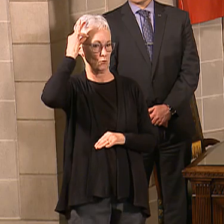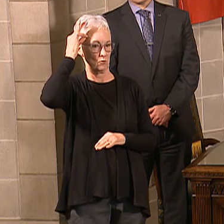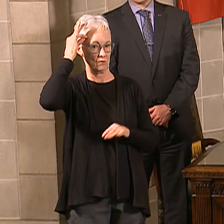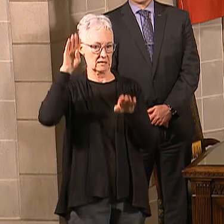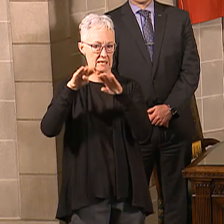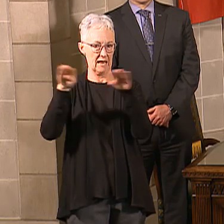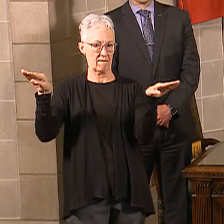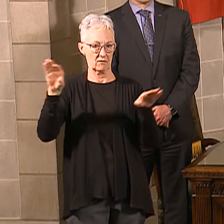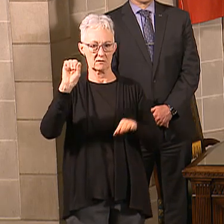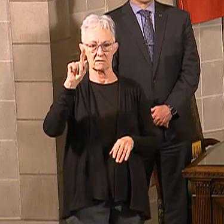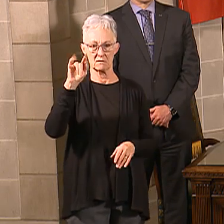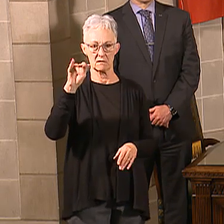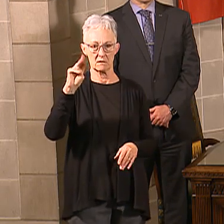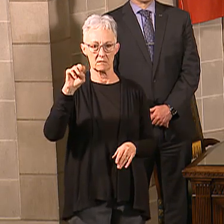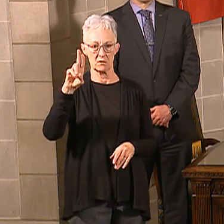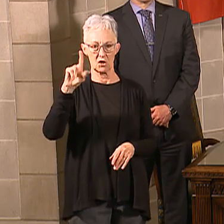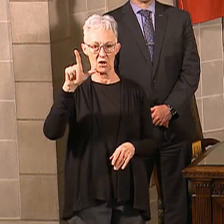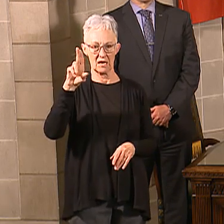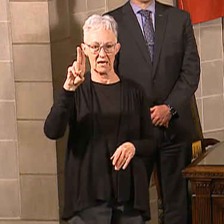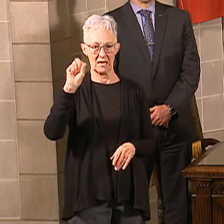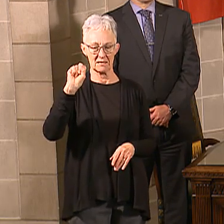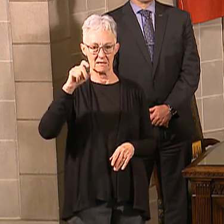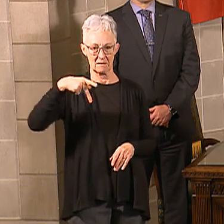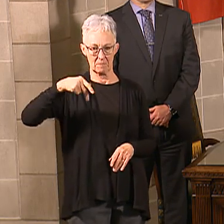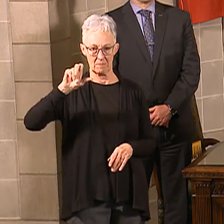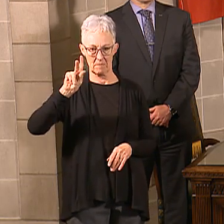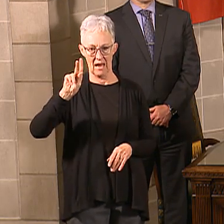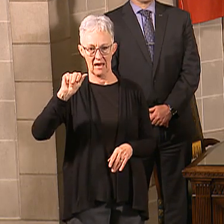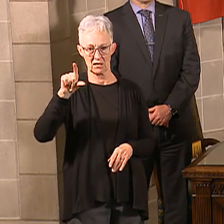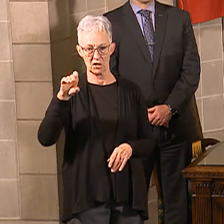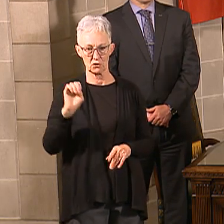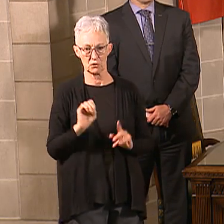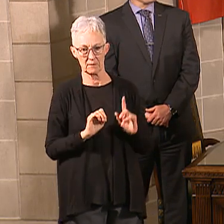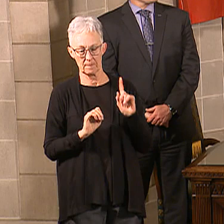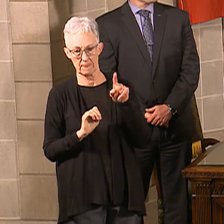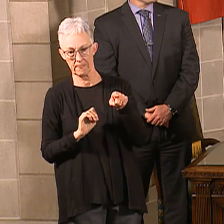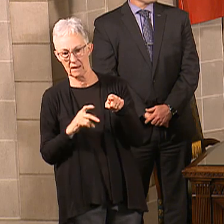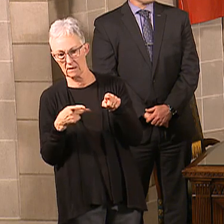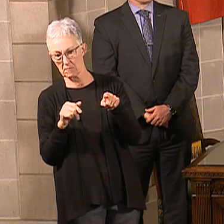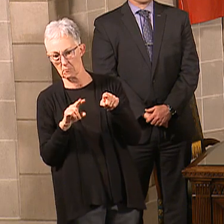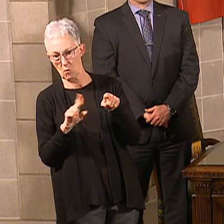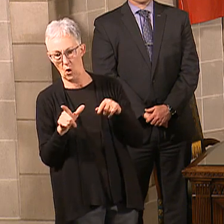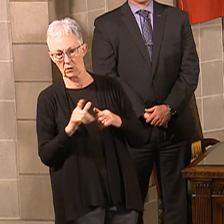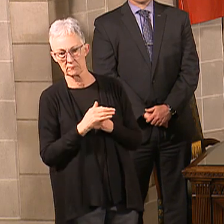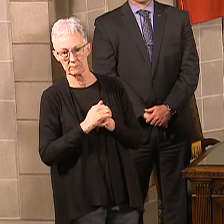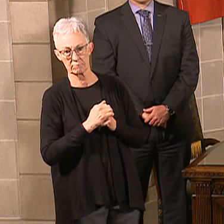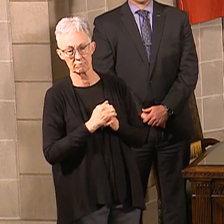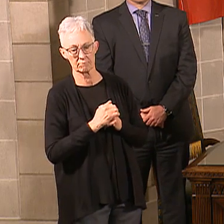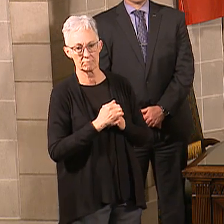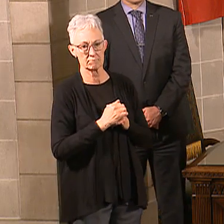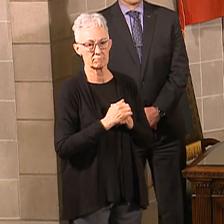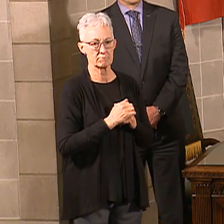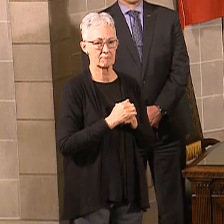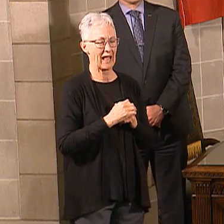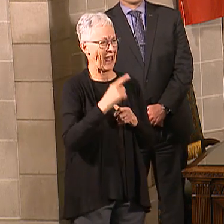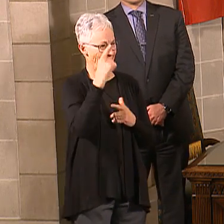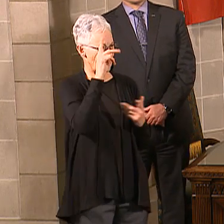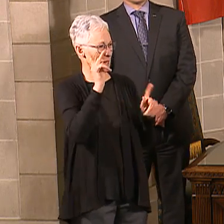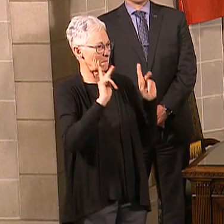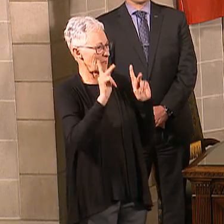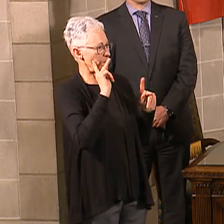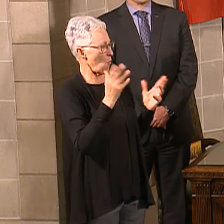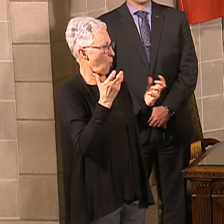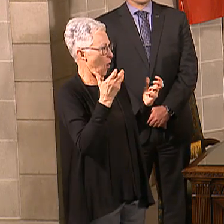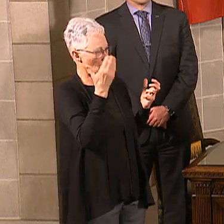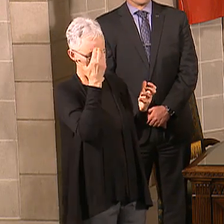Paul, go ahead. Go ahead, Paul, you're good. I think a lot of people just want to know where are we headed? When will things